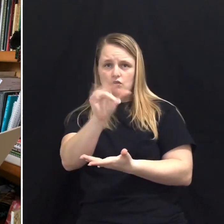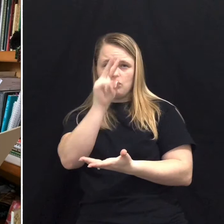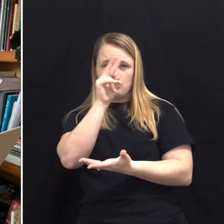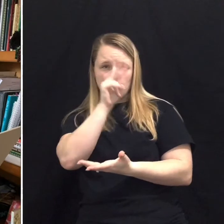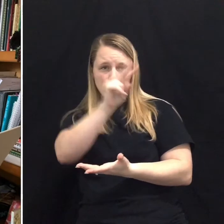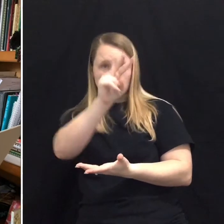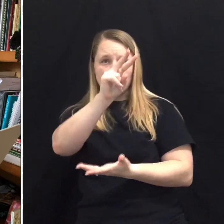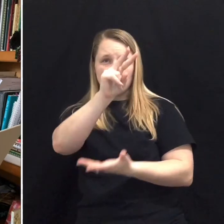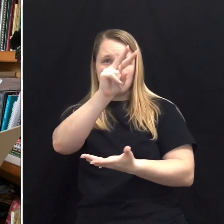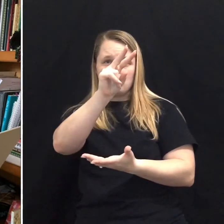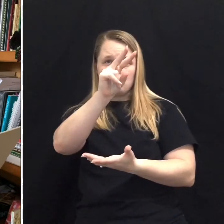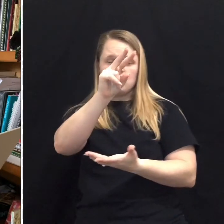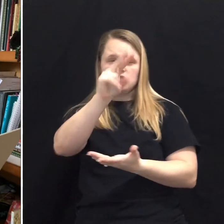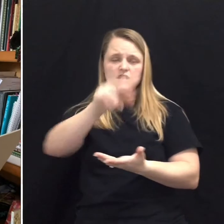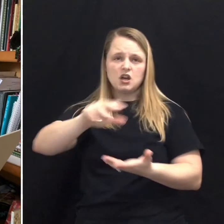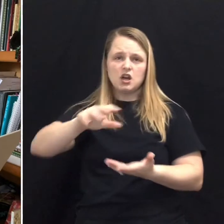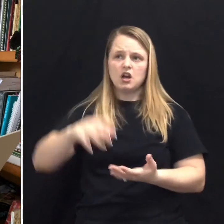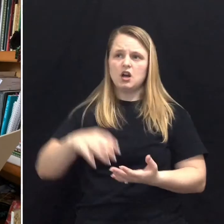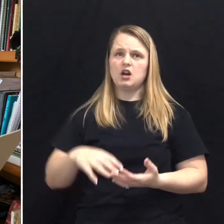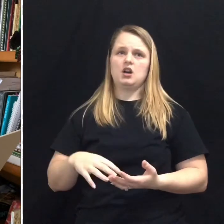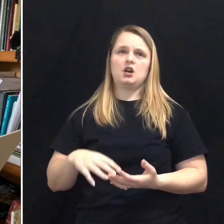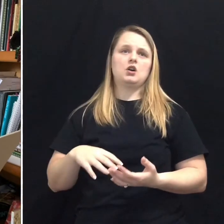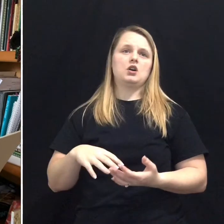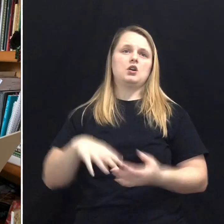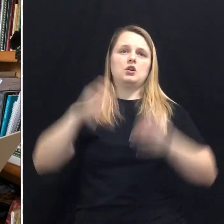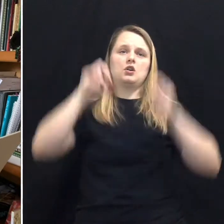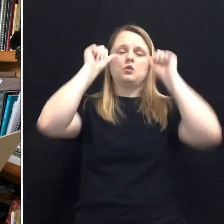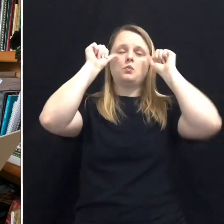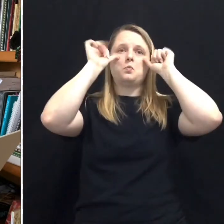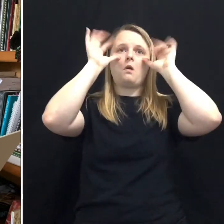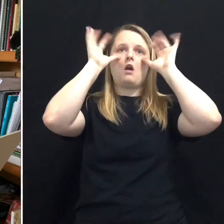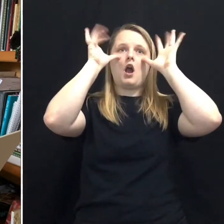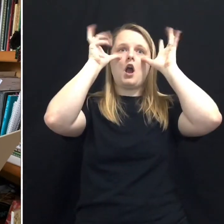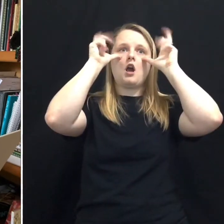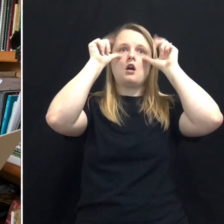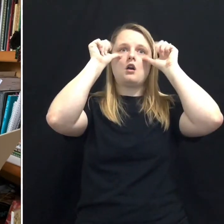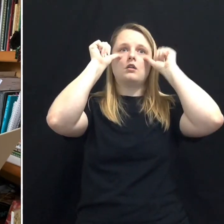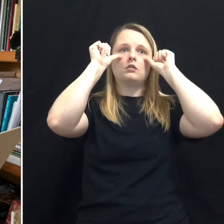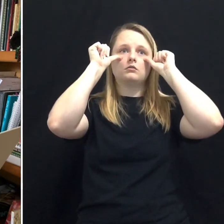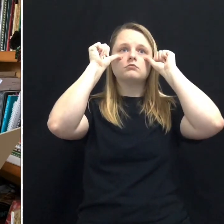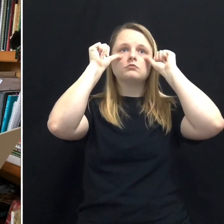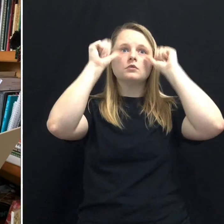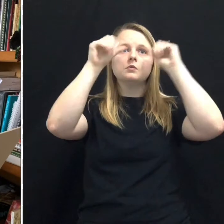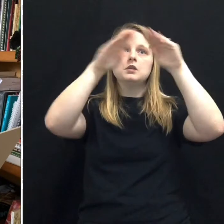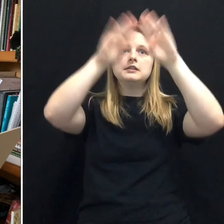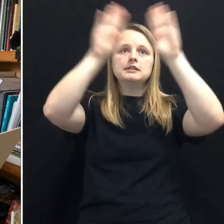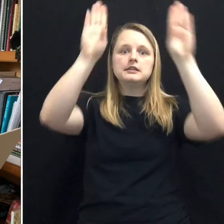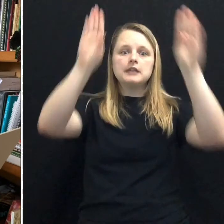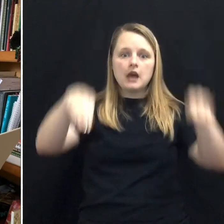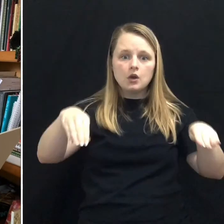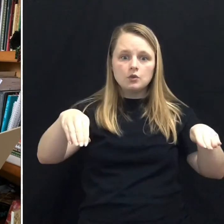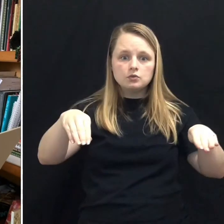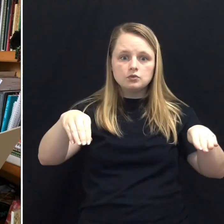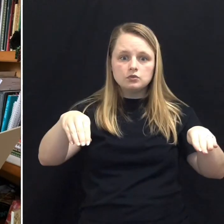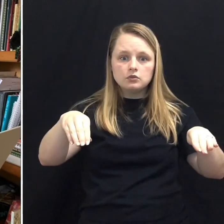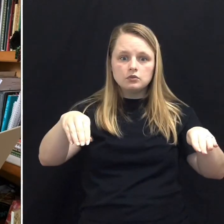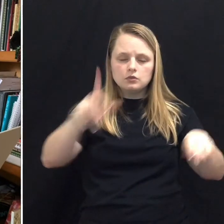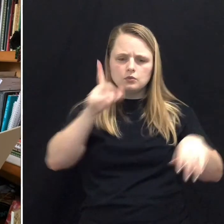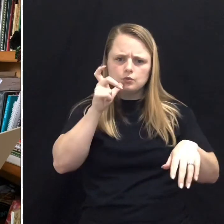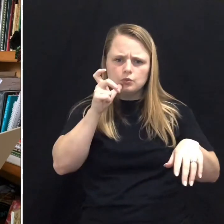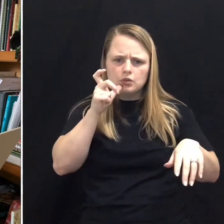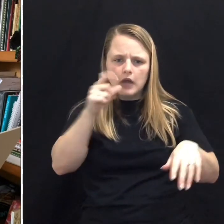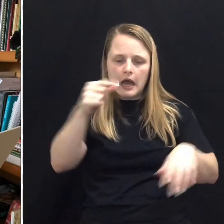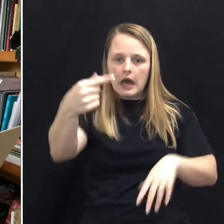of him, stood a truly awesome sight. It was the house